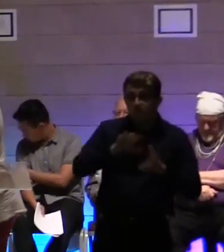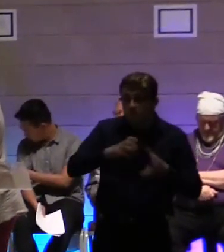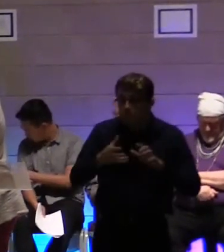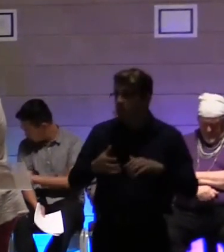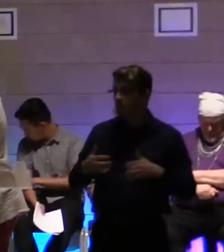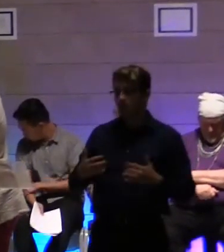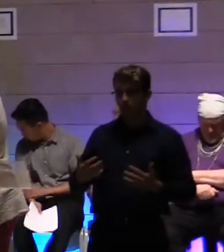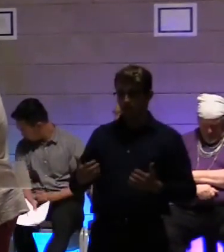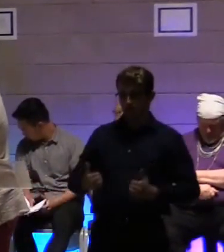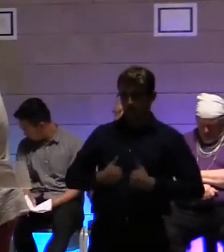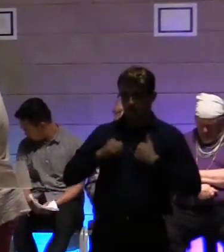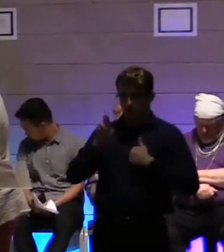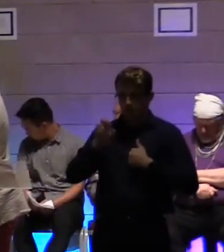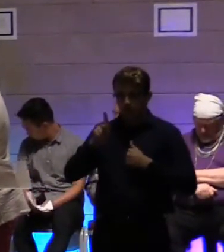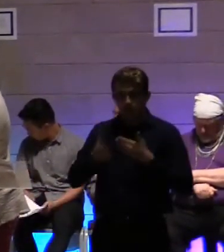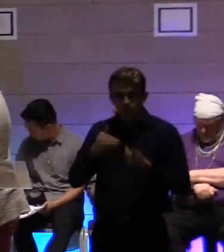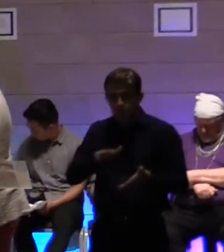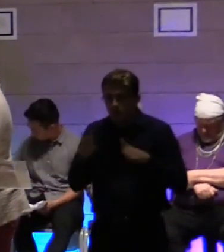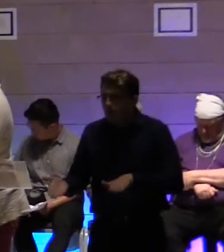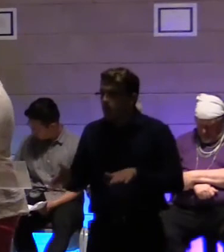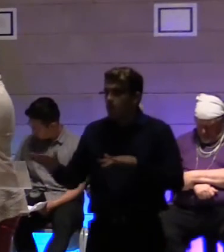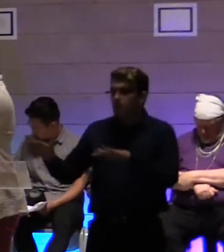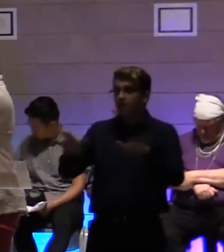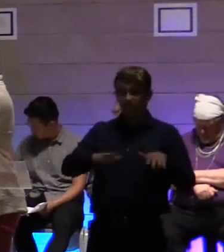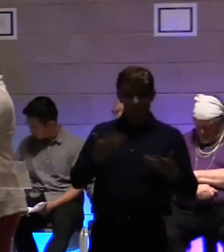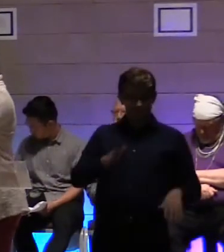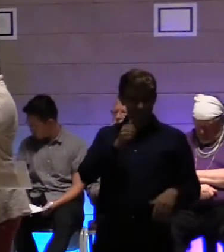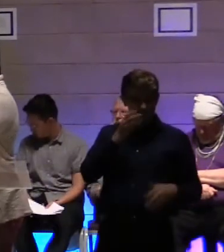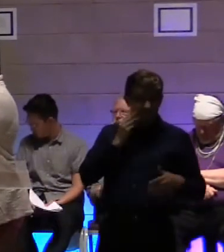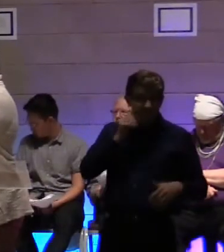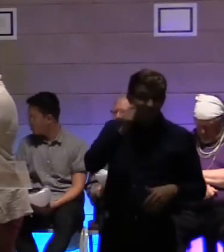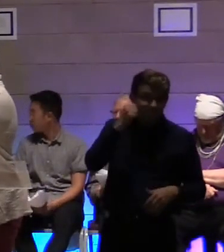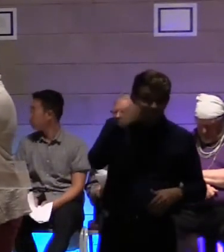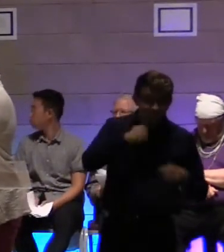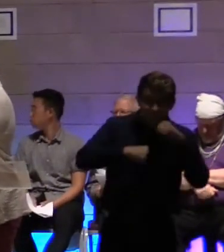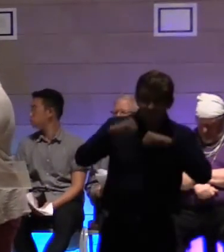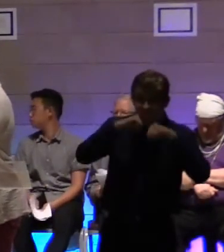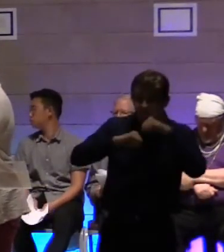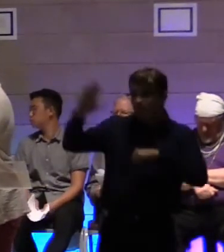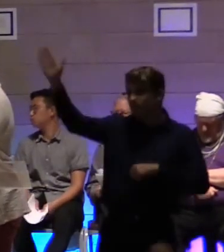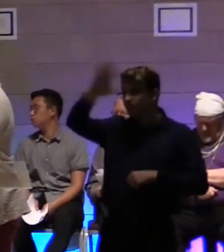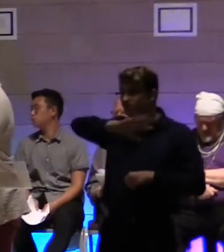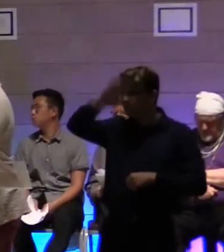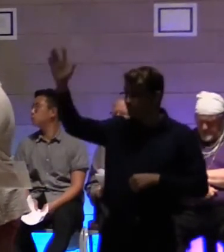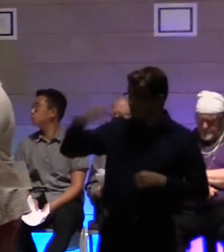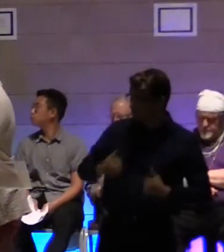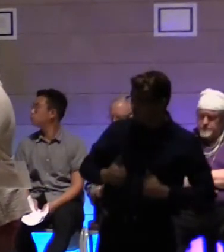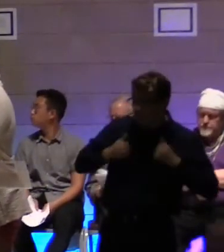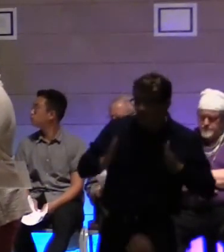danger, but I just need the survivors who aren't ashamed to just wave their hands and just say, I'm a survivor. Yes, I'm